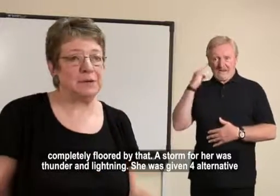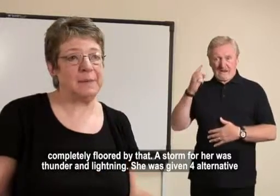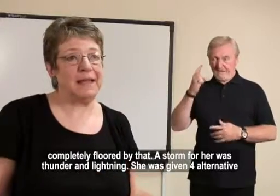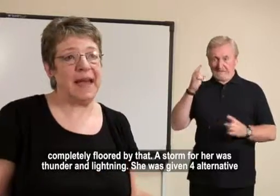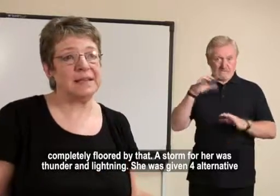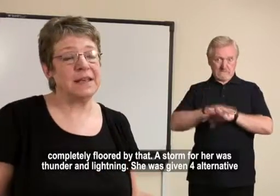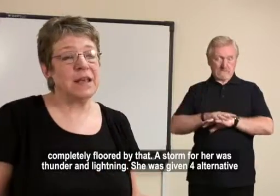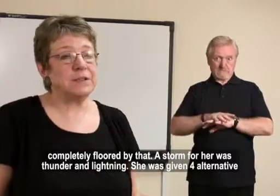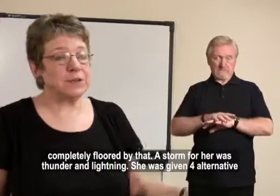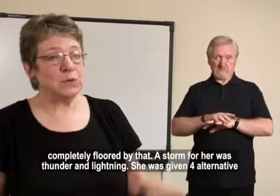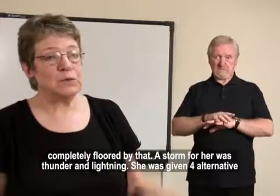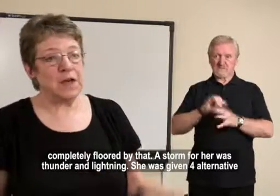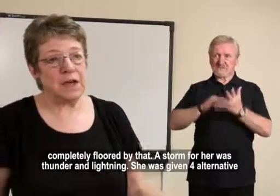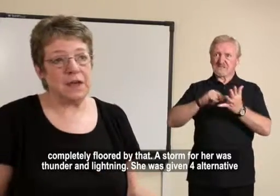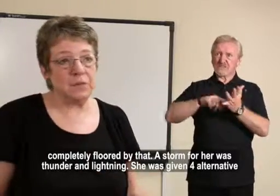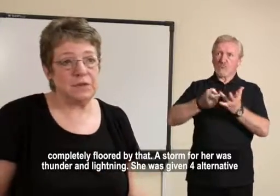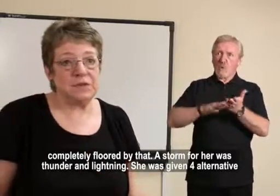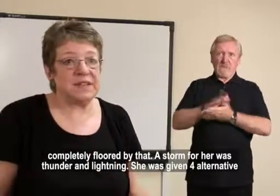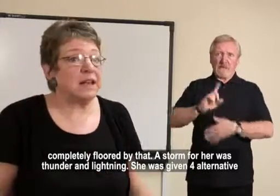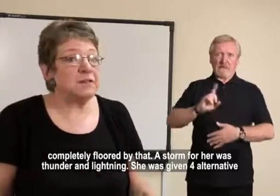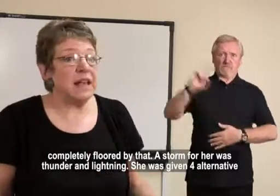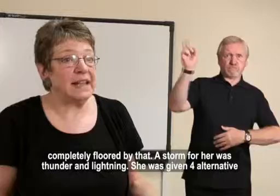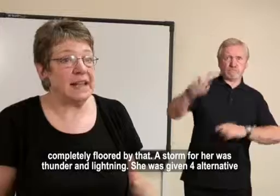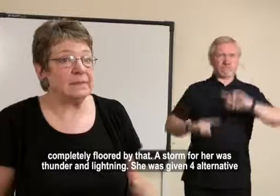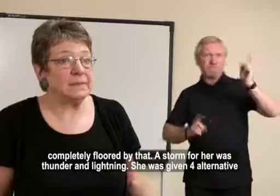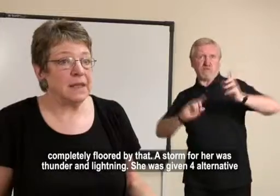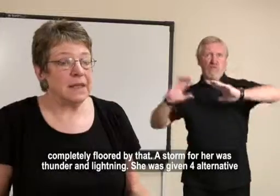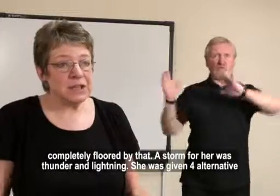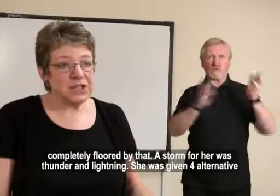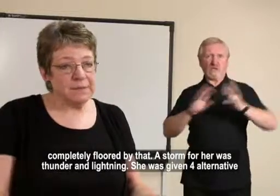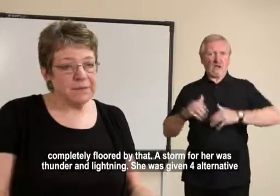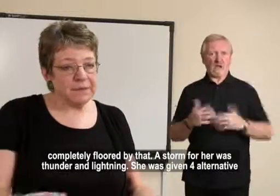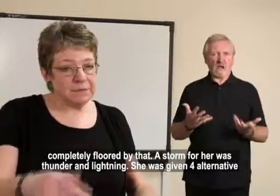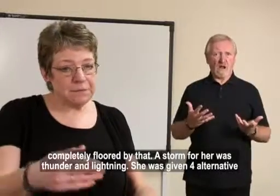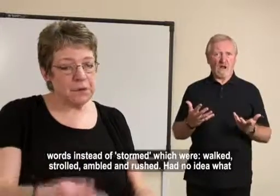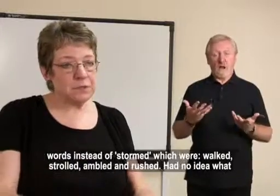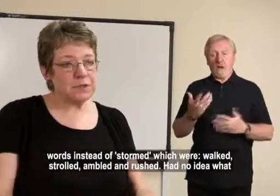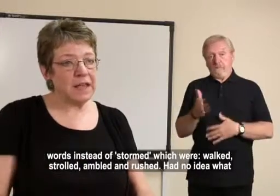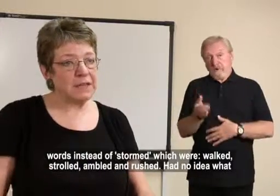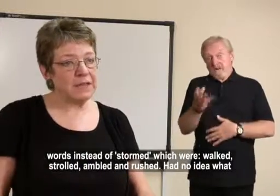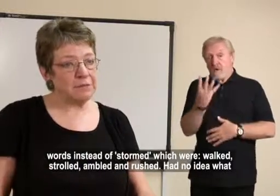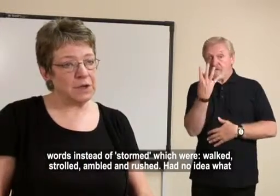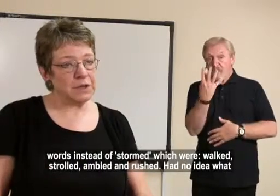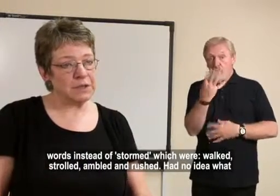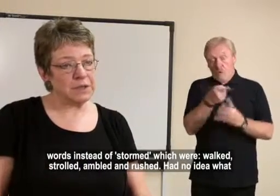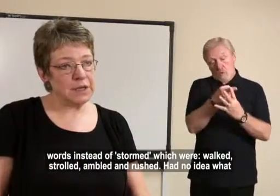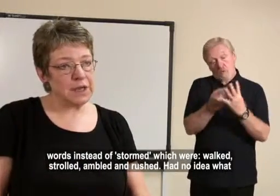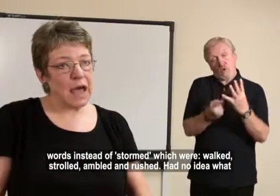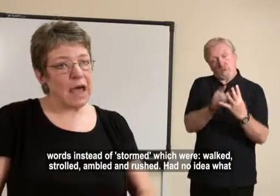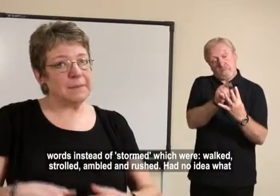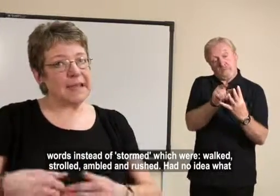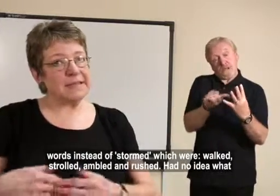completely floored by that. A storm for her was thunder and lightning. She was given 4 alternative